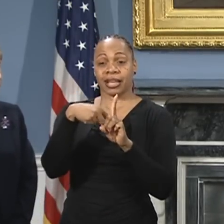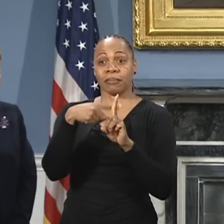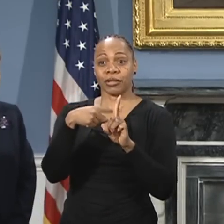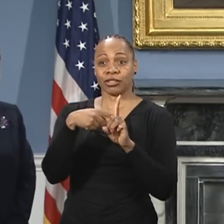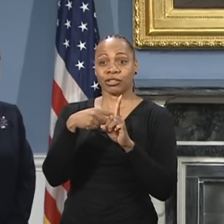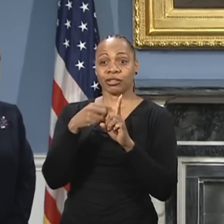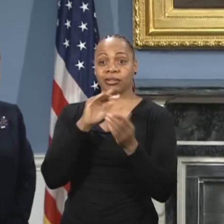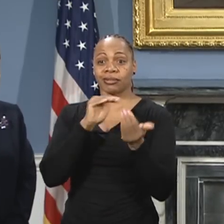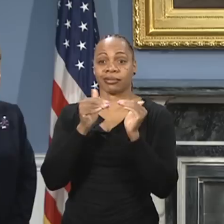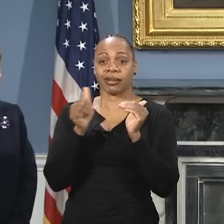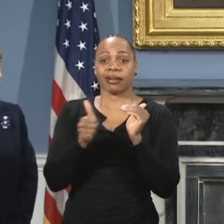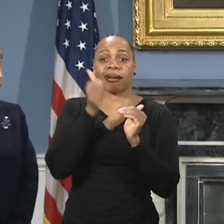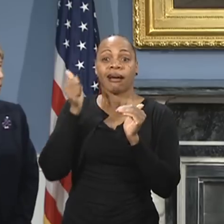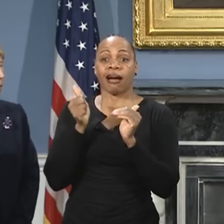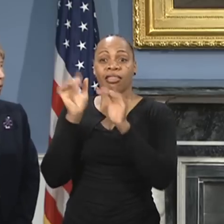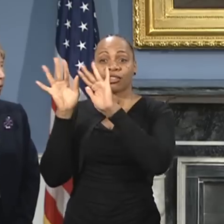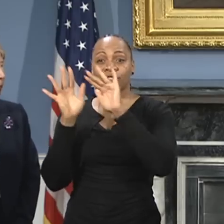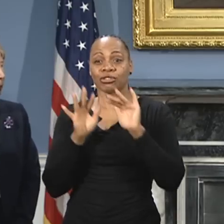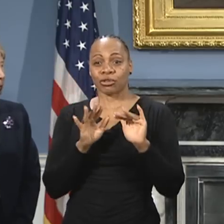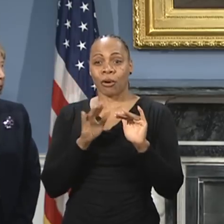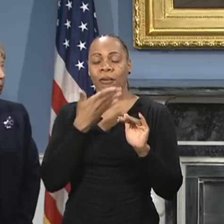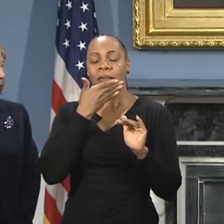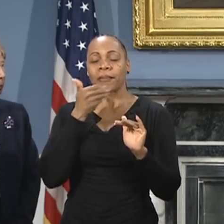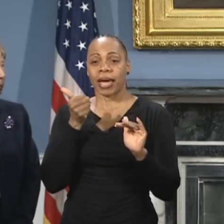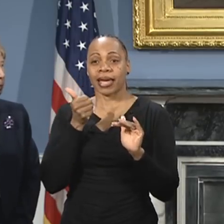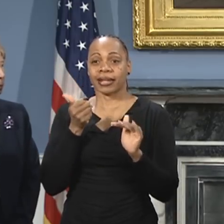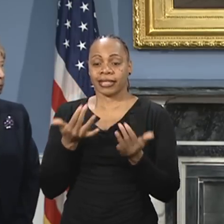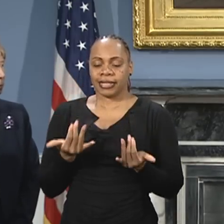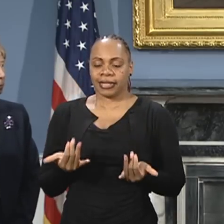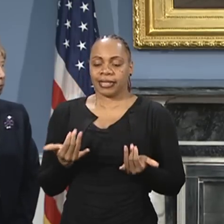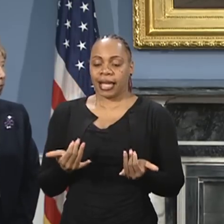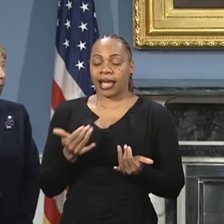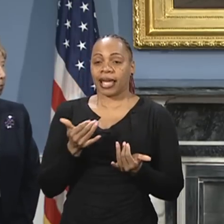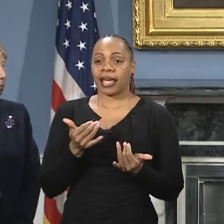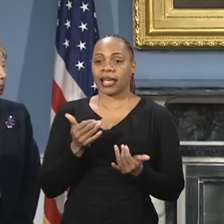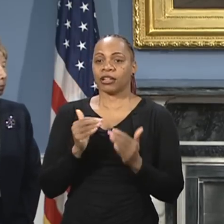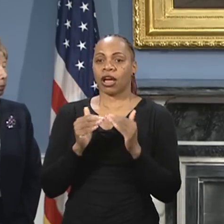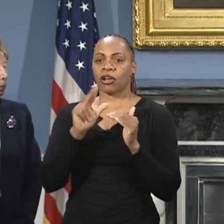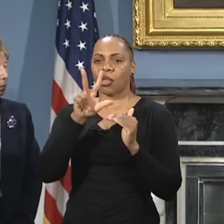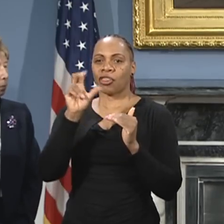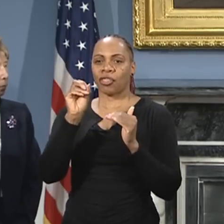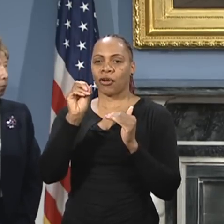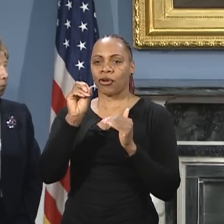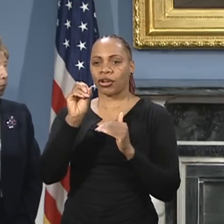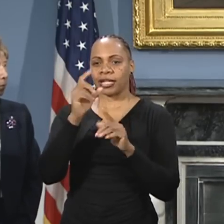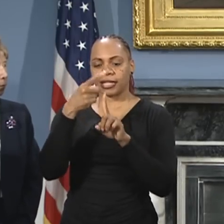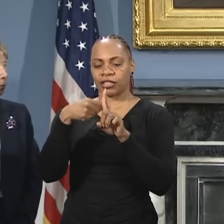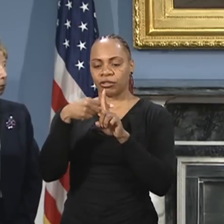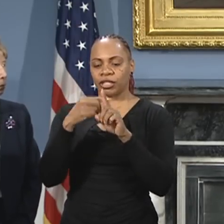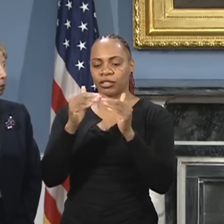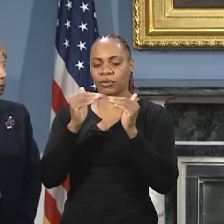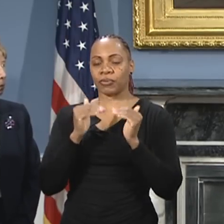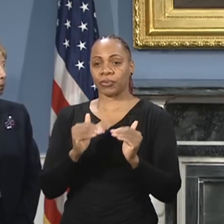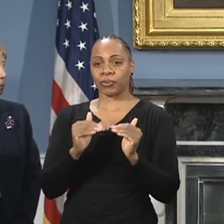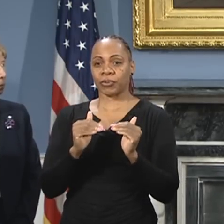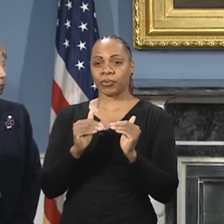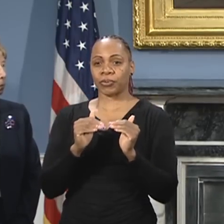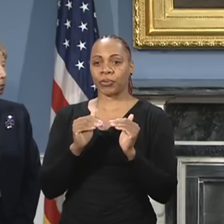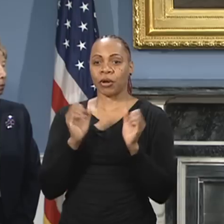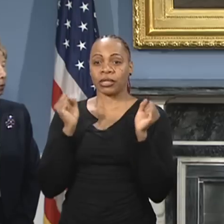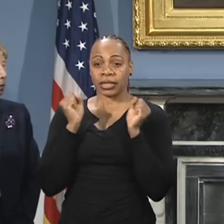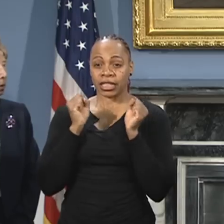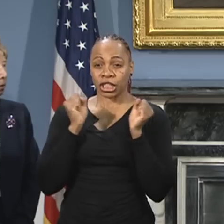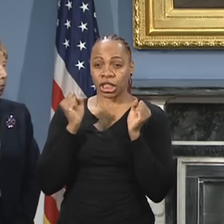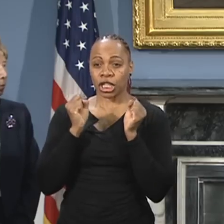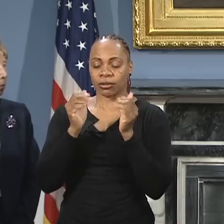storm. Today's high will be in the low 30s. Wind chills bring it down only to the low 20s. So we have a much